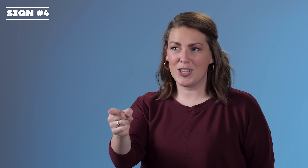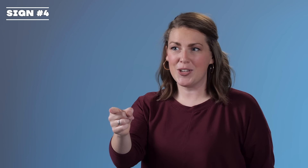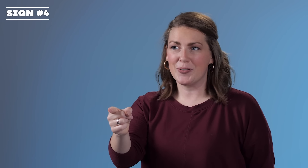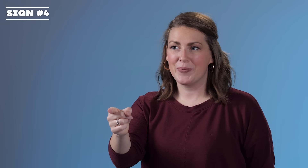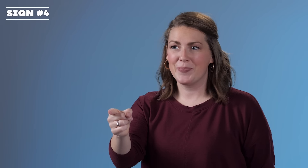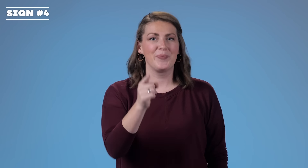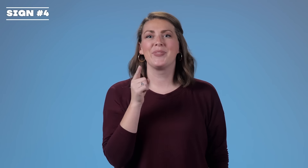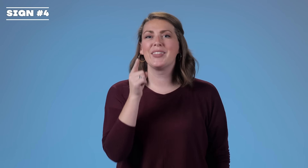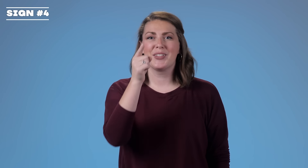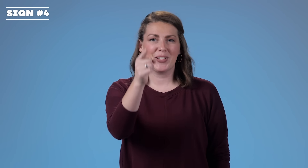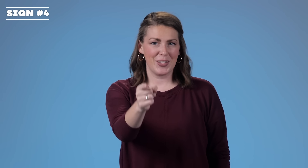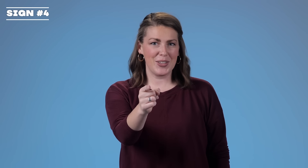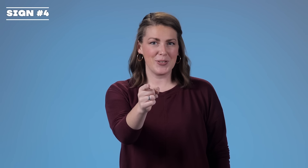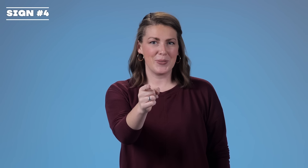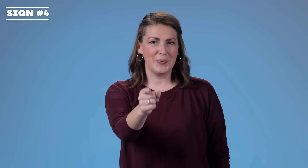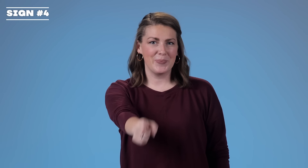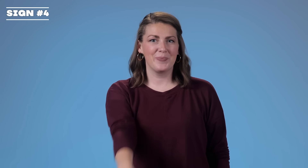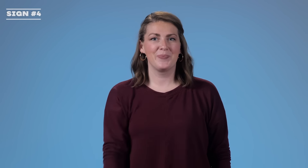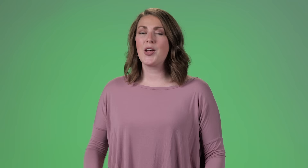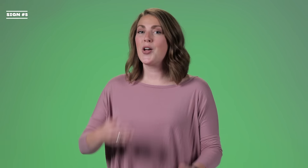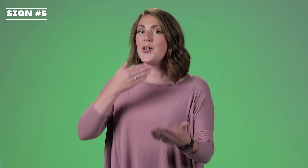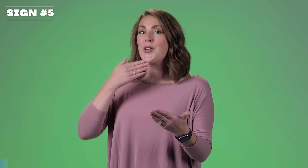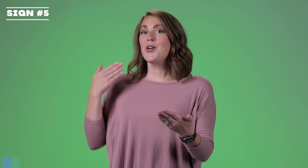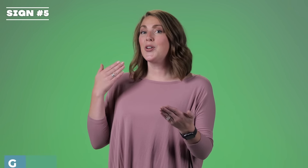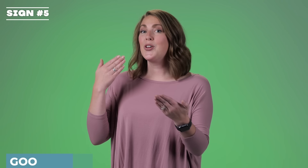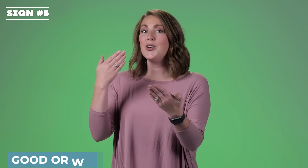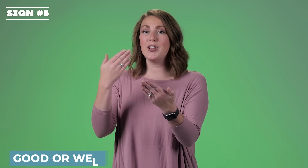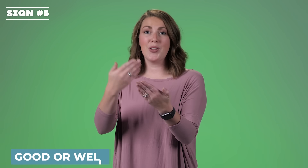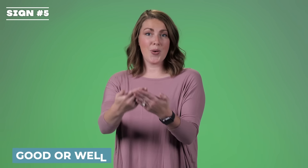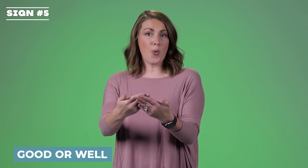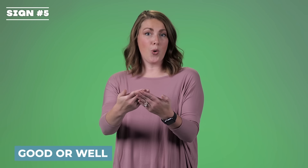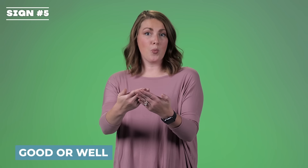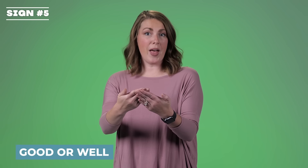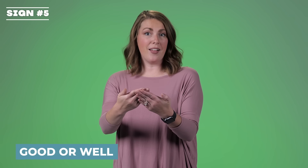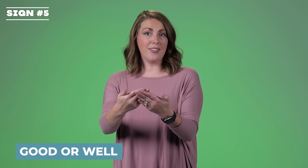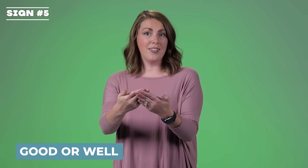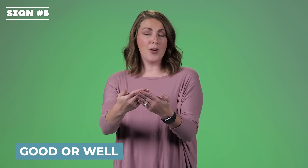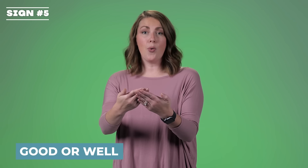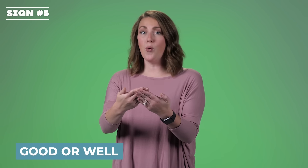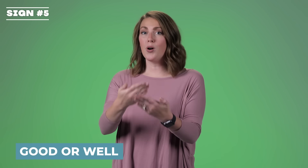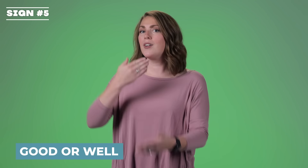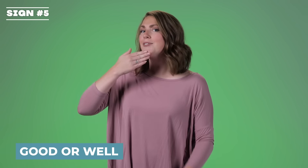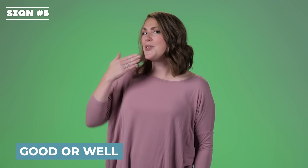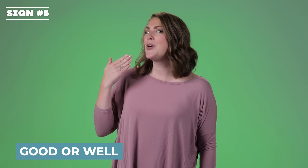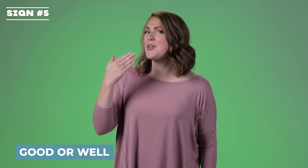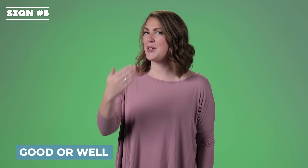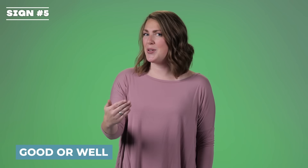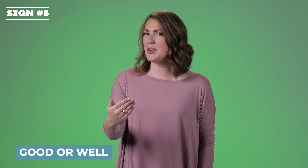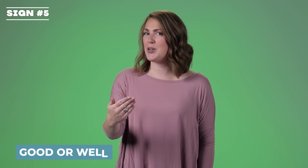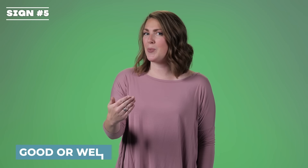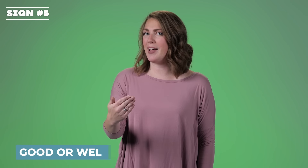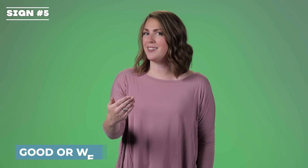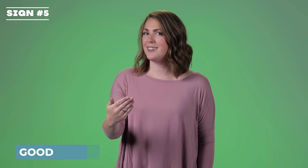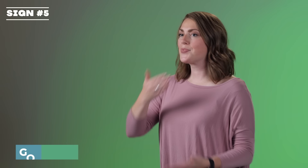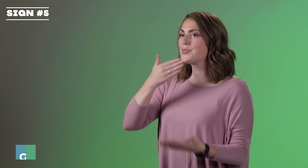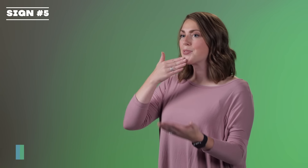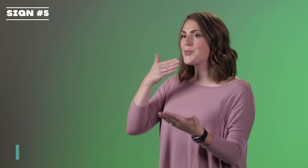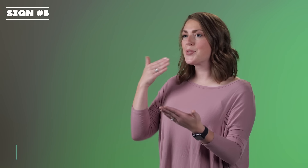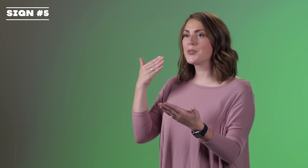you. You. Good or well, or good or well. Your